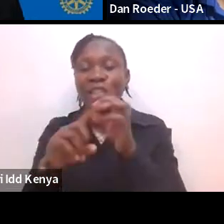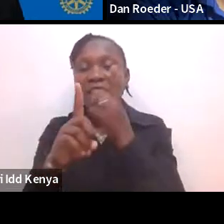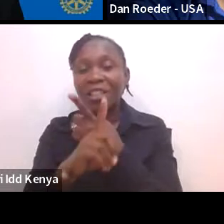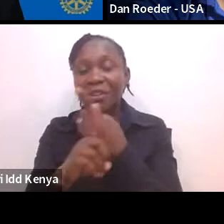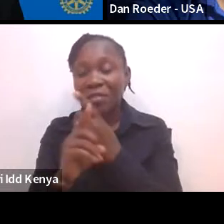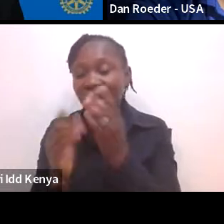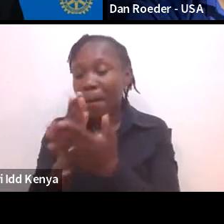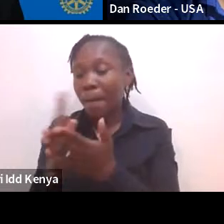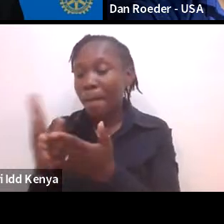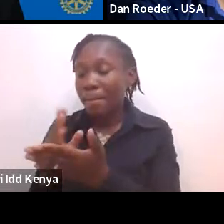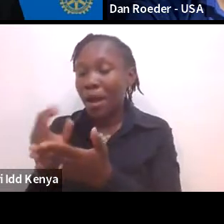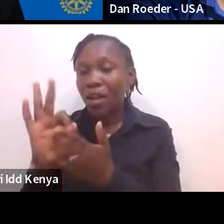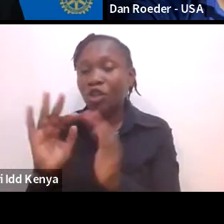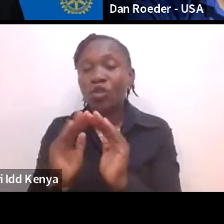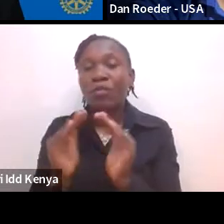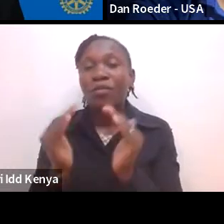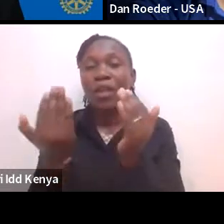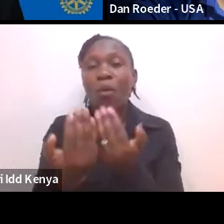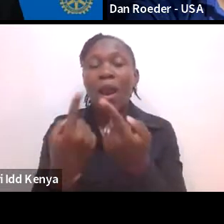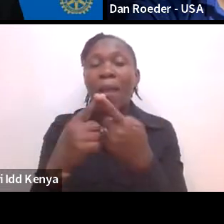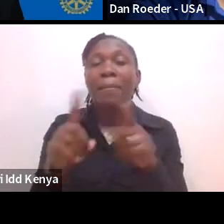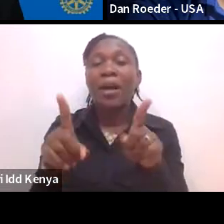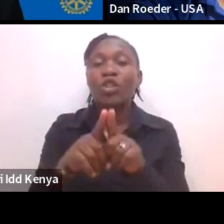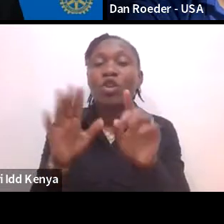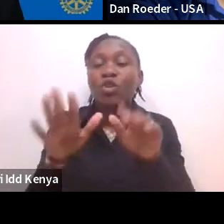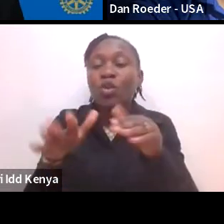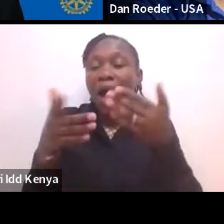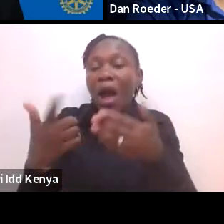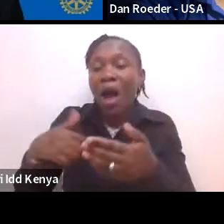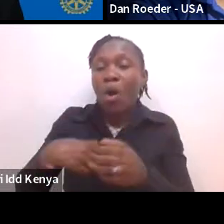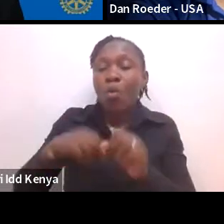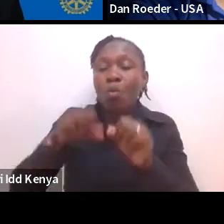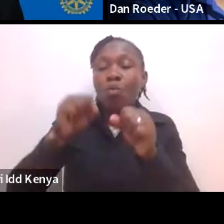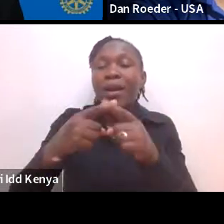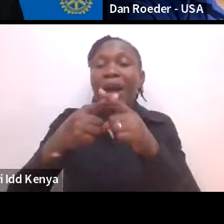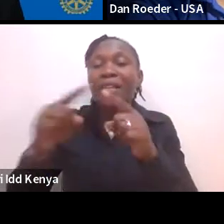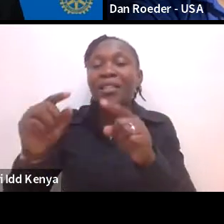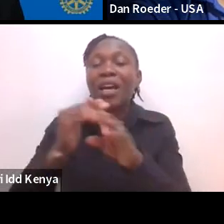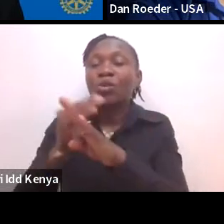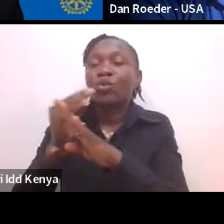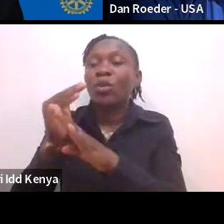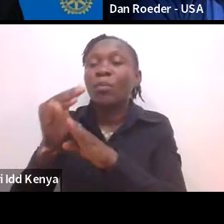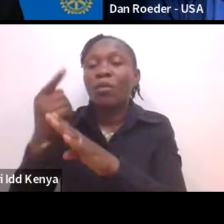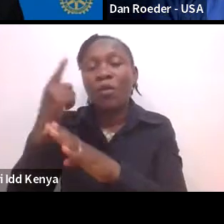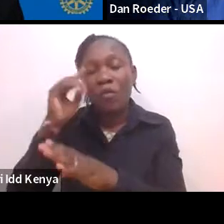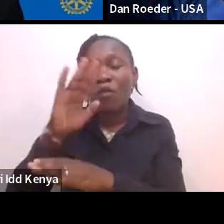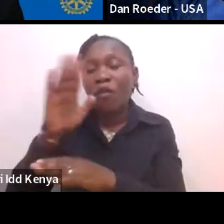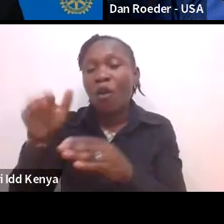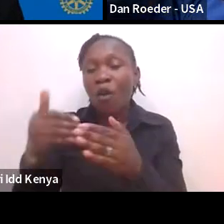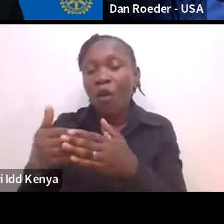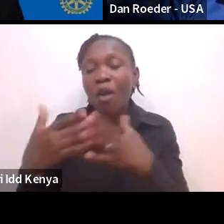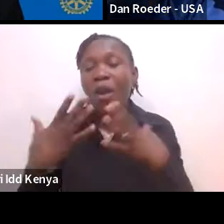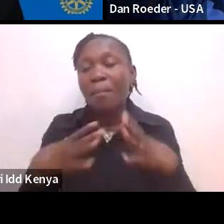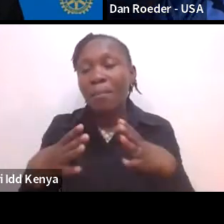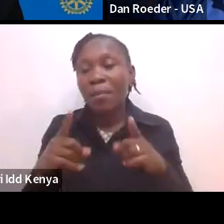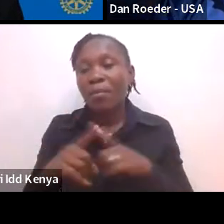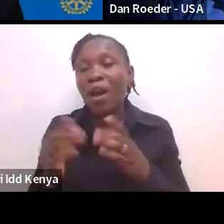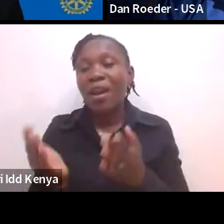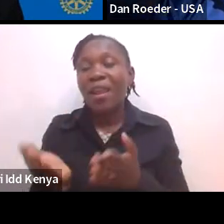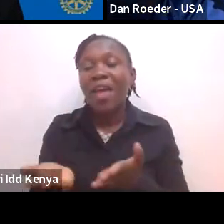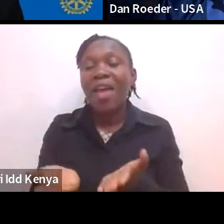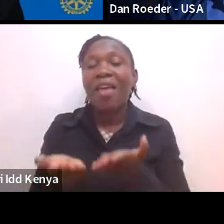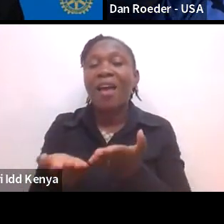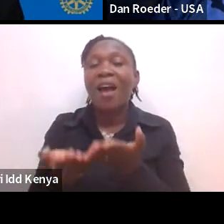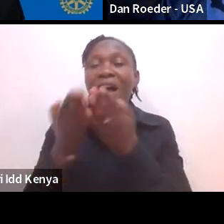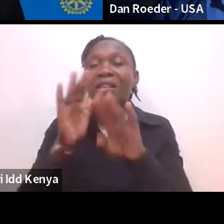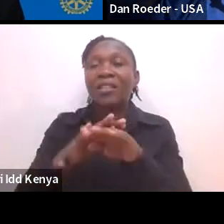can start to improve that for everyone and enhance that at a social level. And